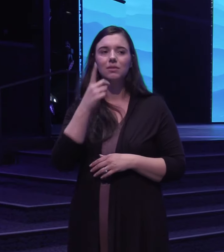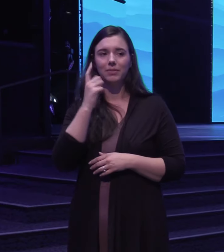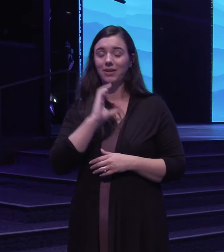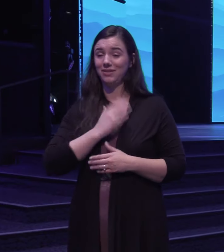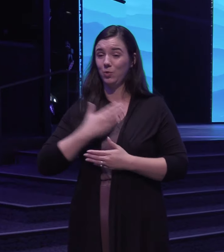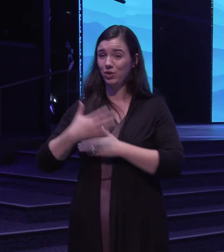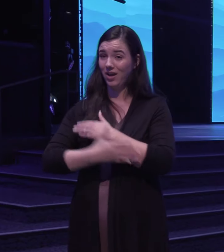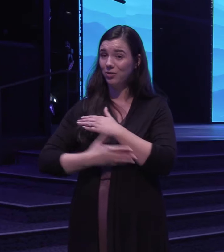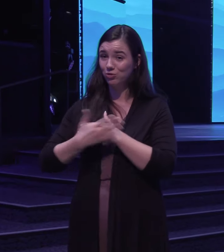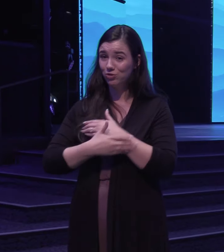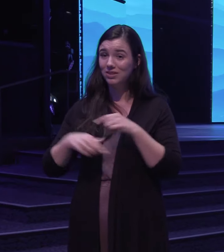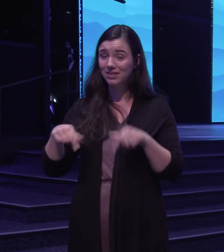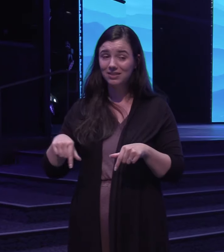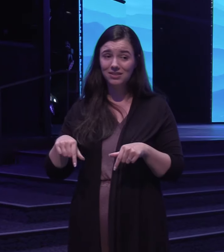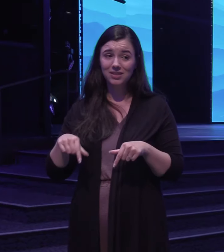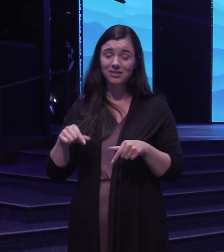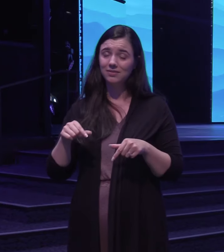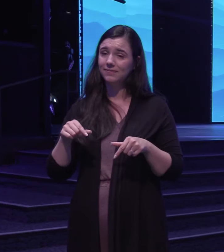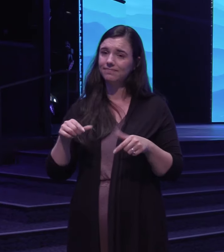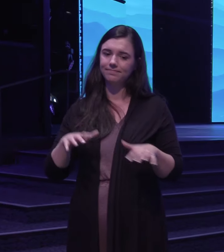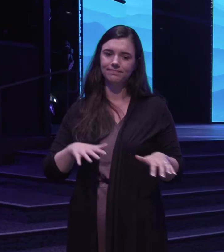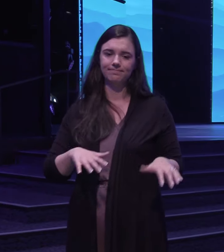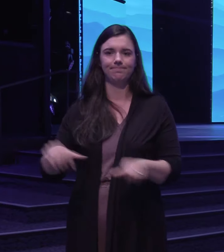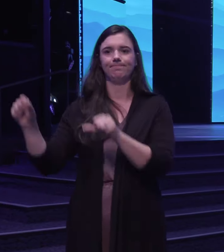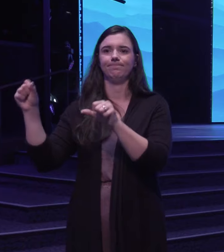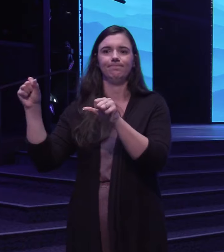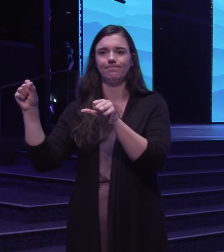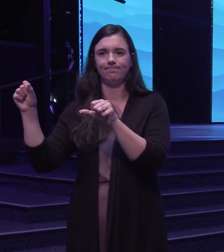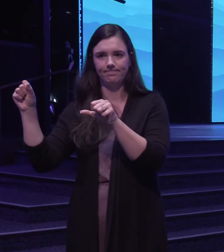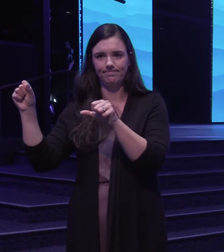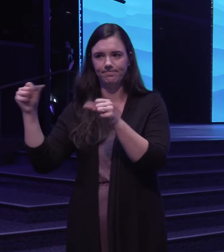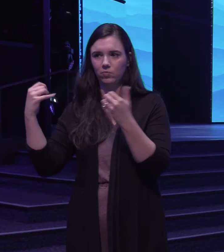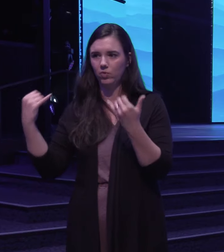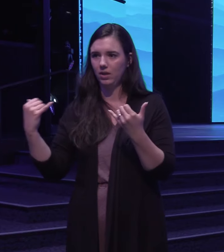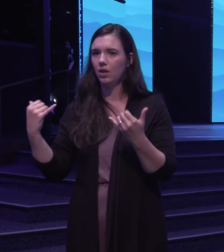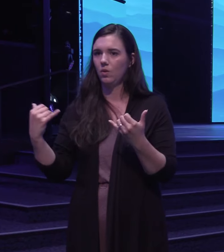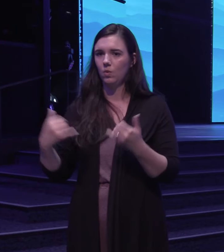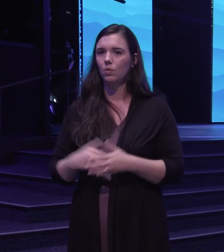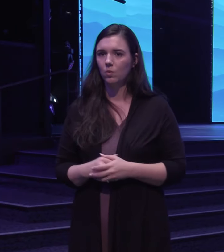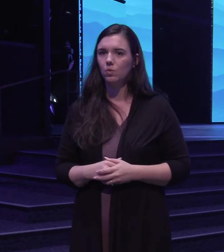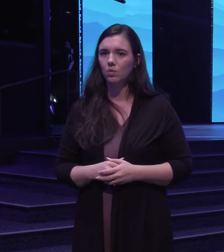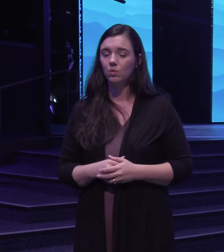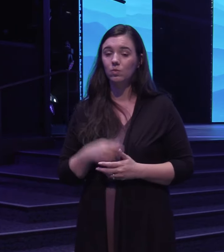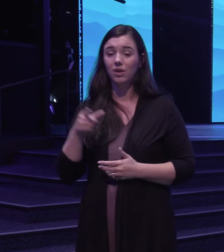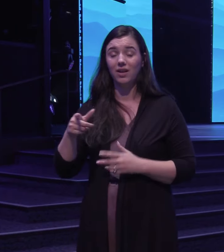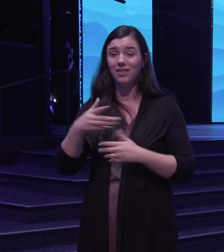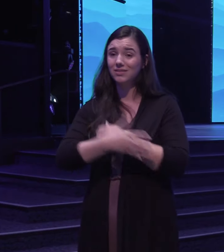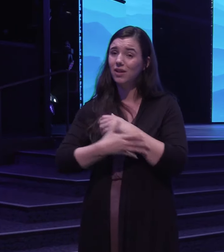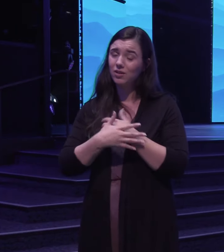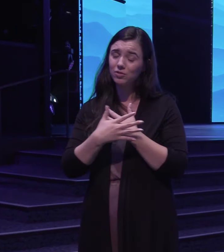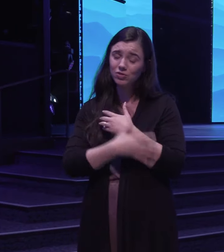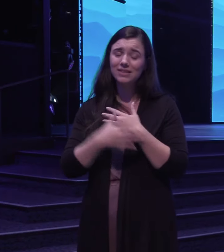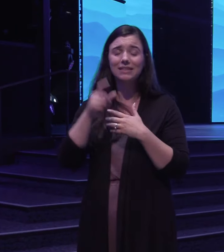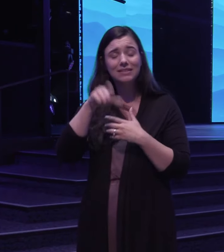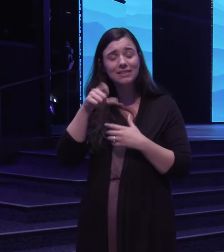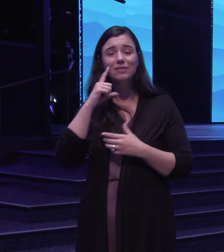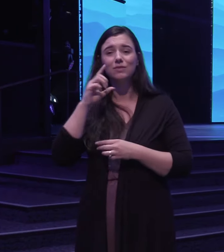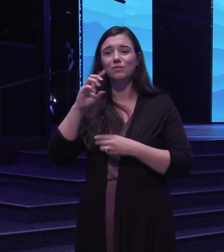our country is being taken away from us. And this country means so much for the